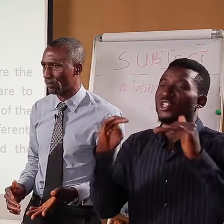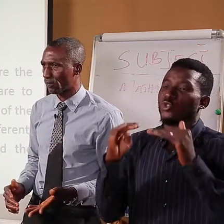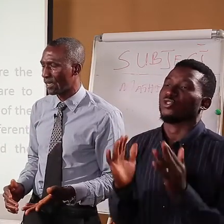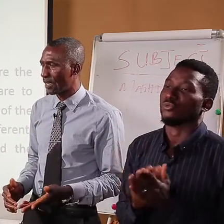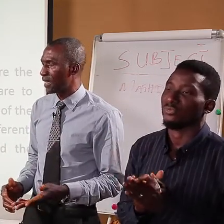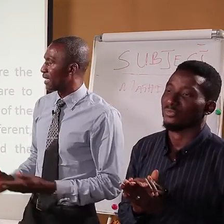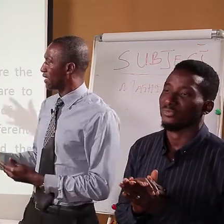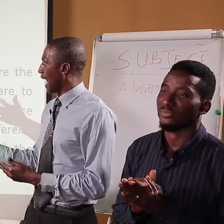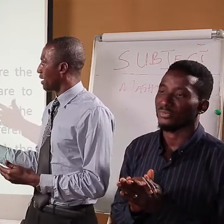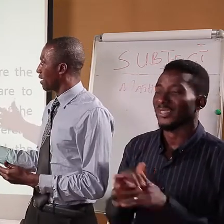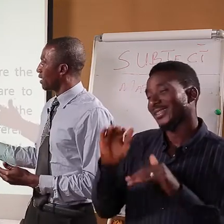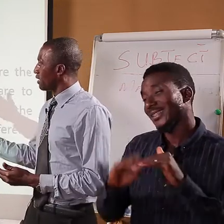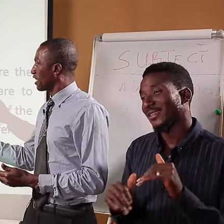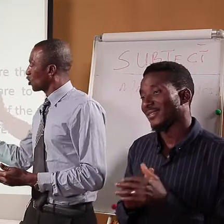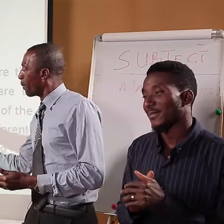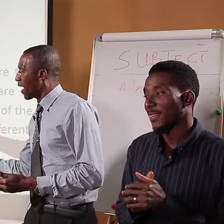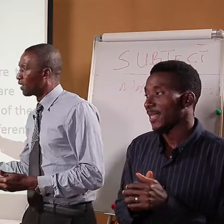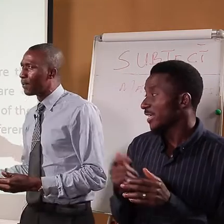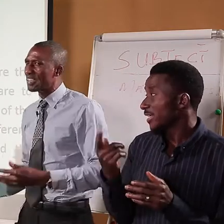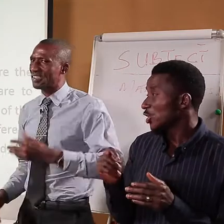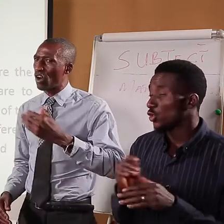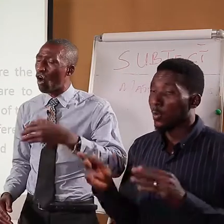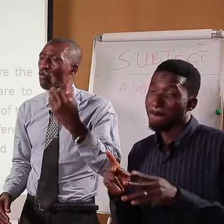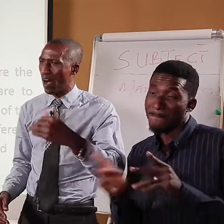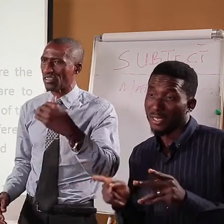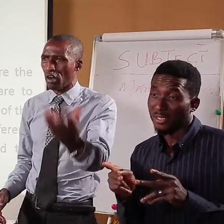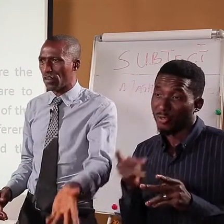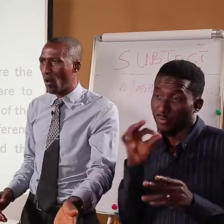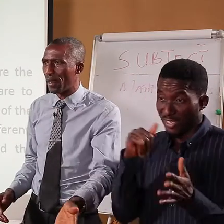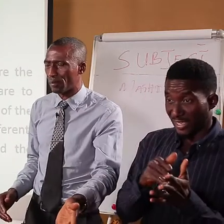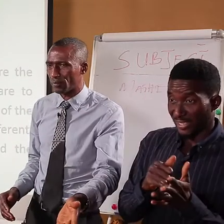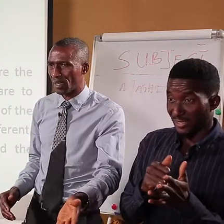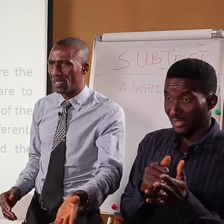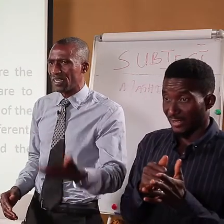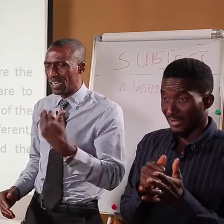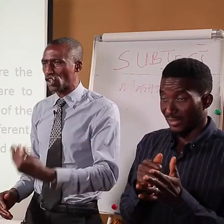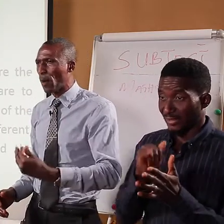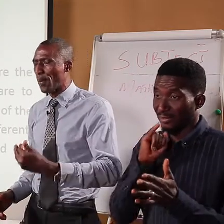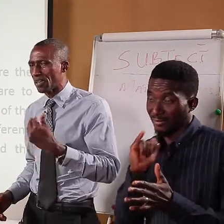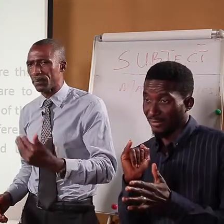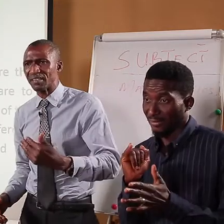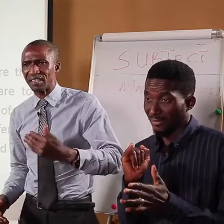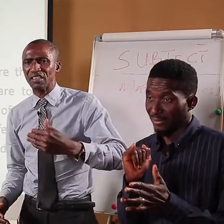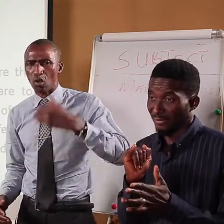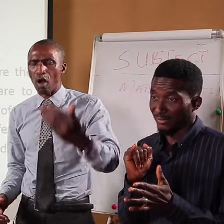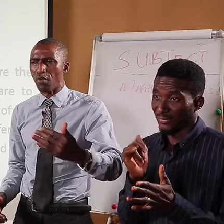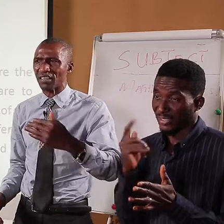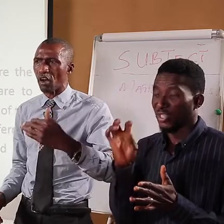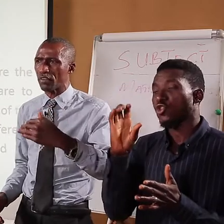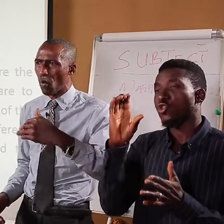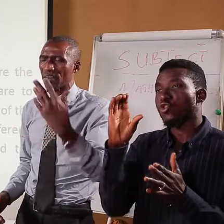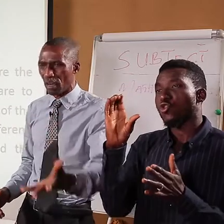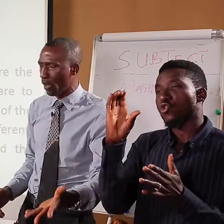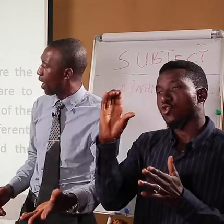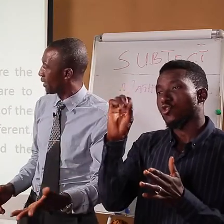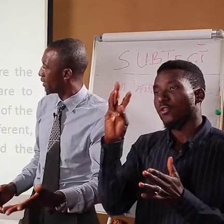equations. Then, the subpart of is the converse of the one. The subpart of is the converse